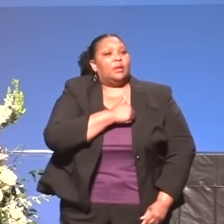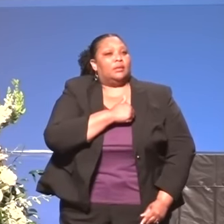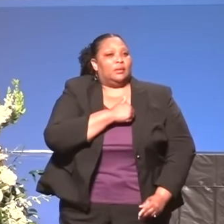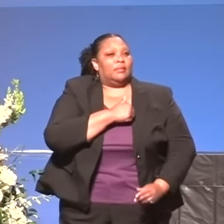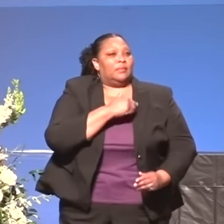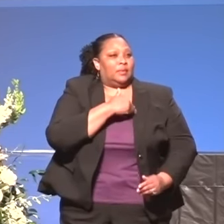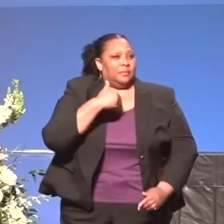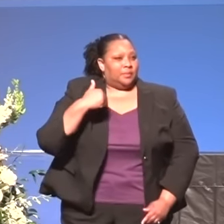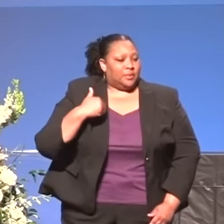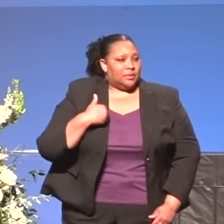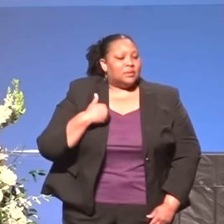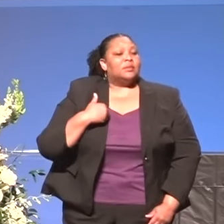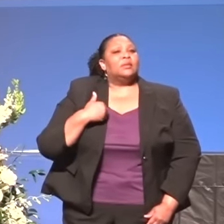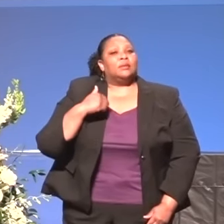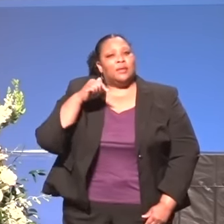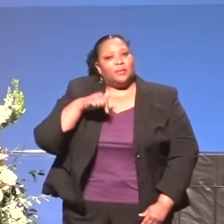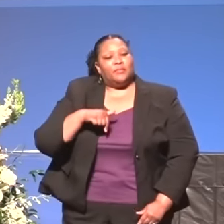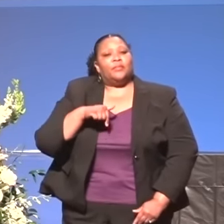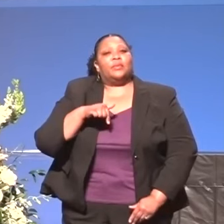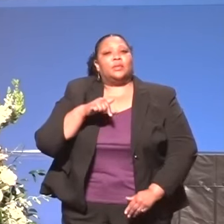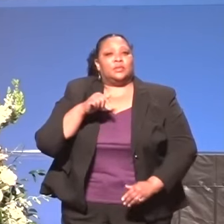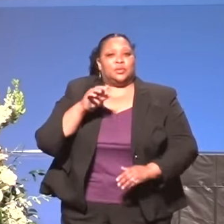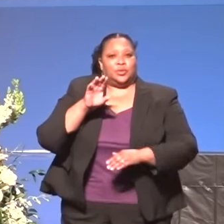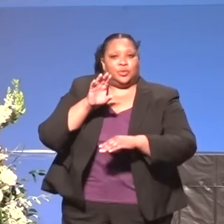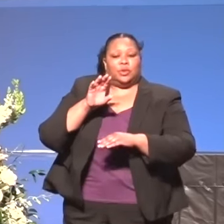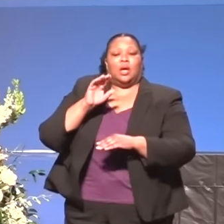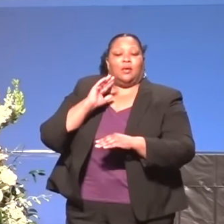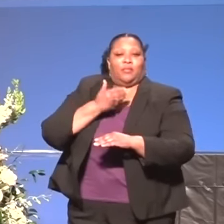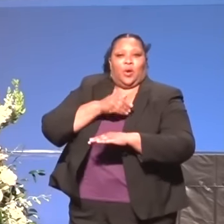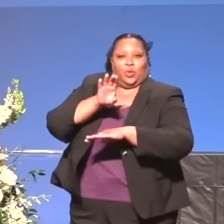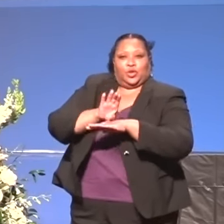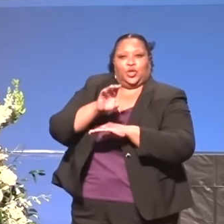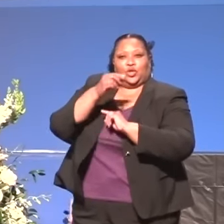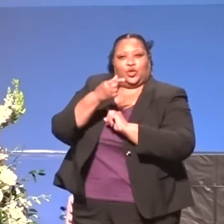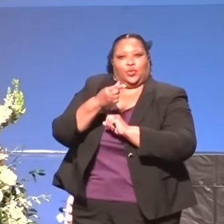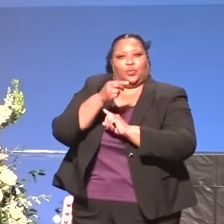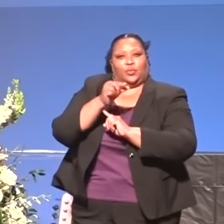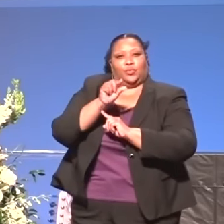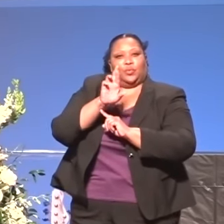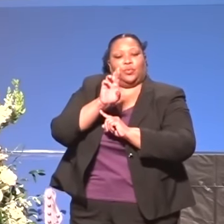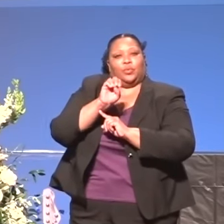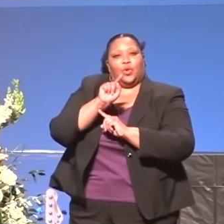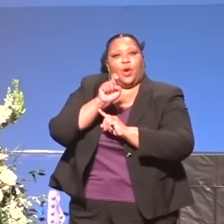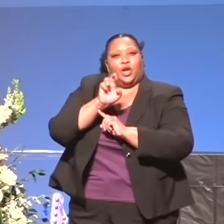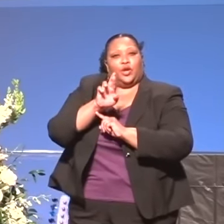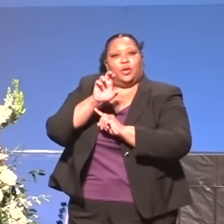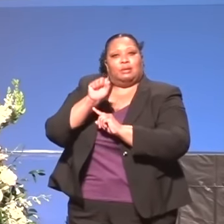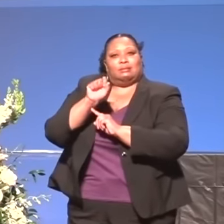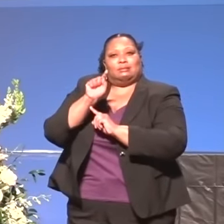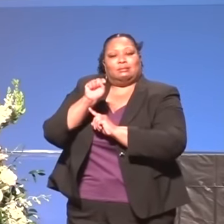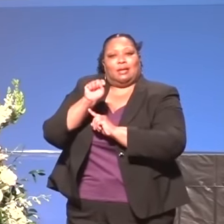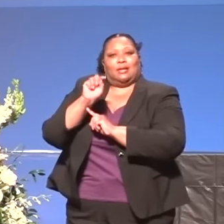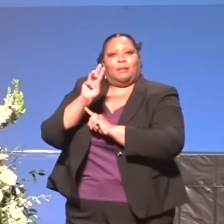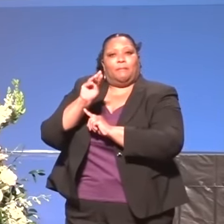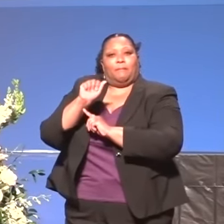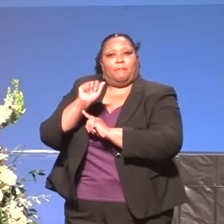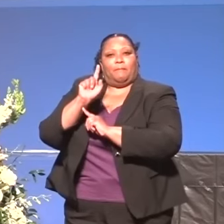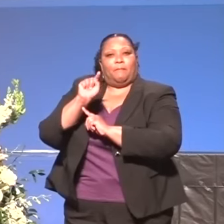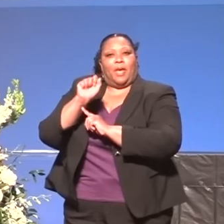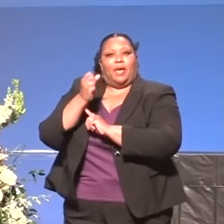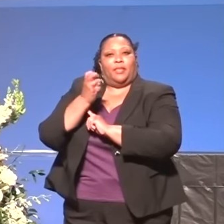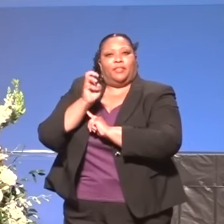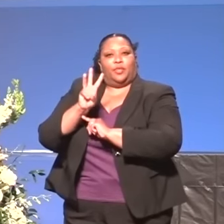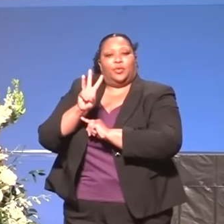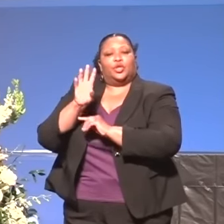the officers and members of the greater St. Matthew Baptist Church, desire to express our love and respect